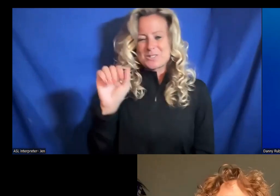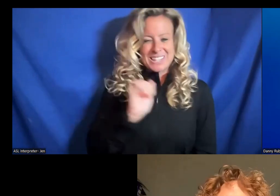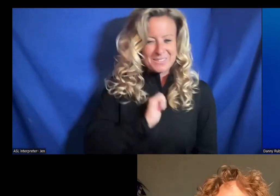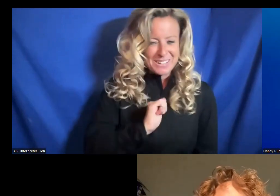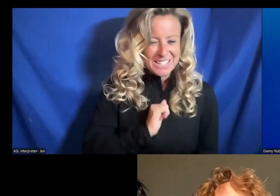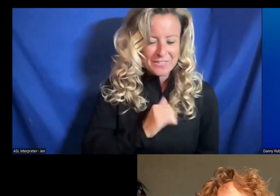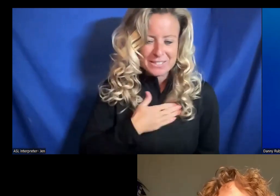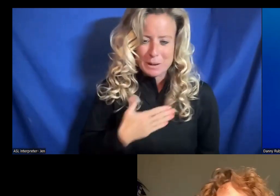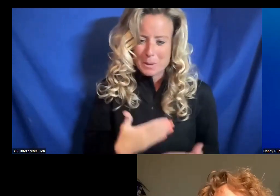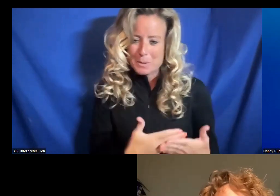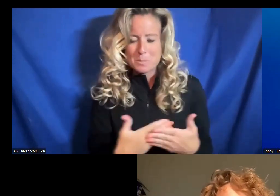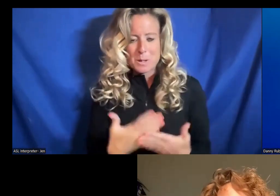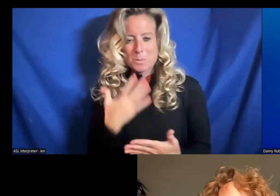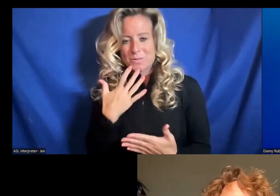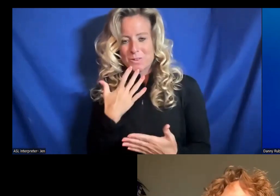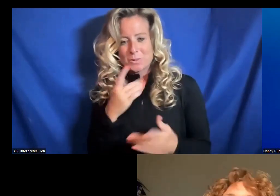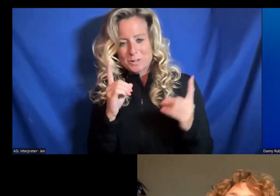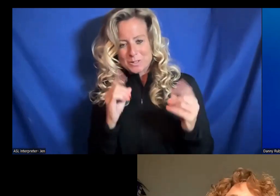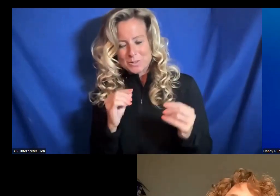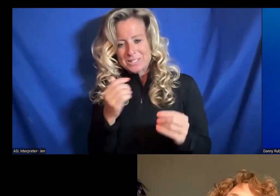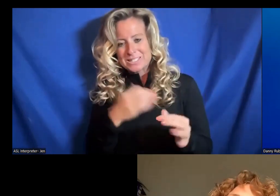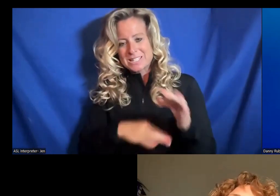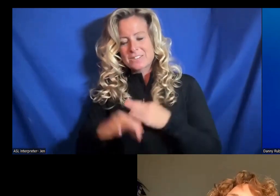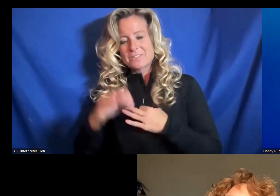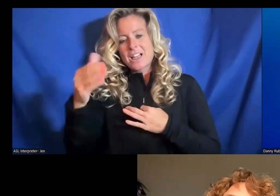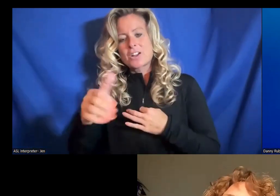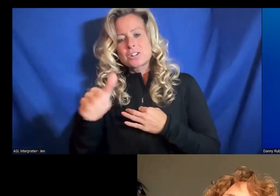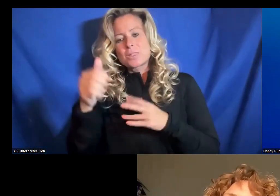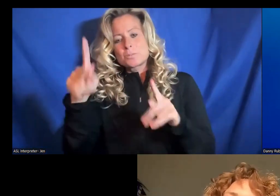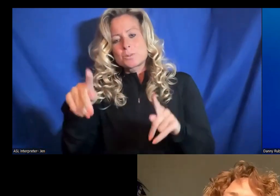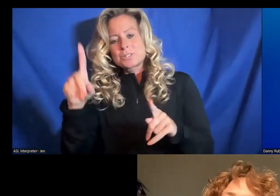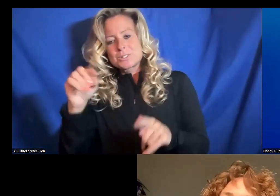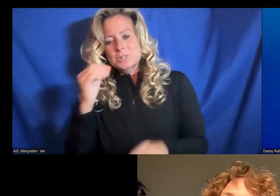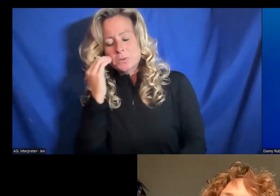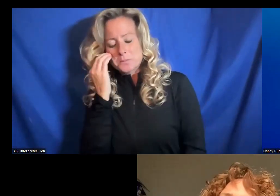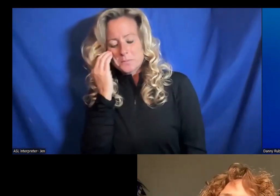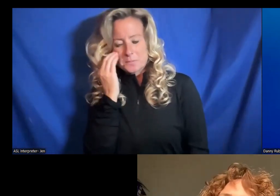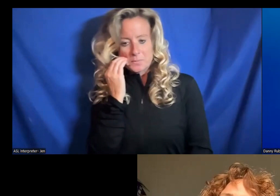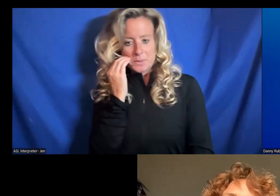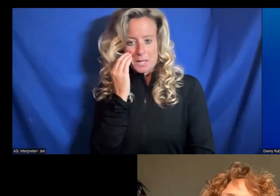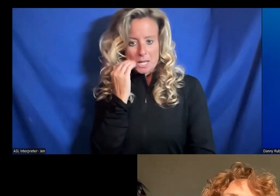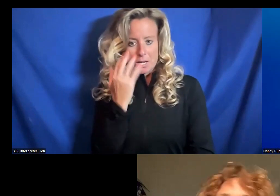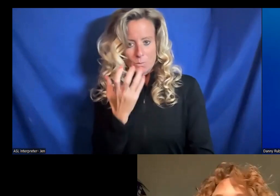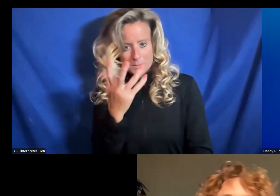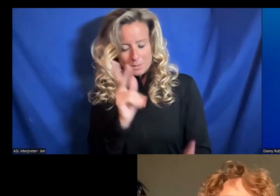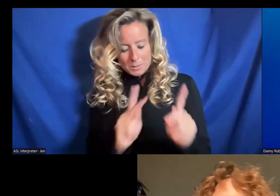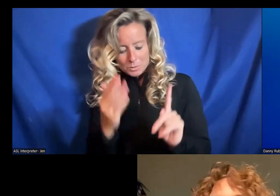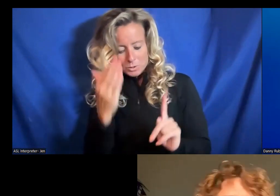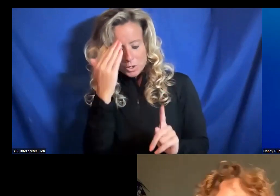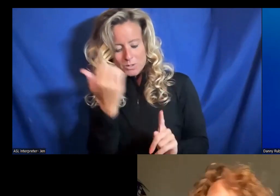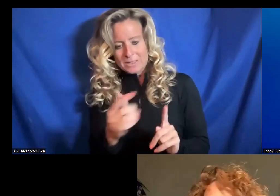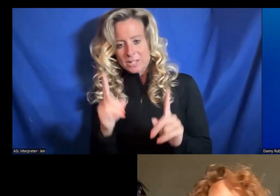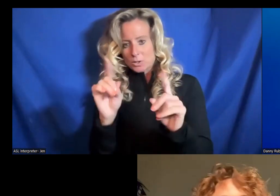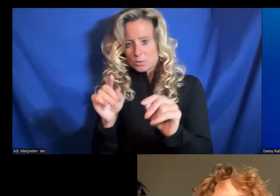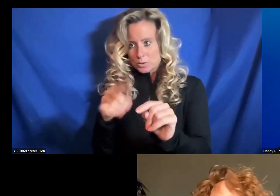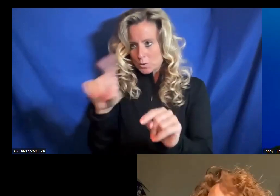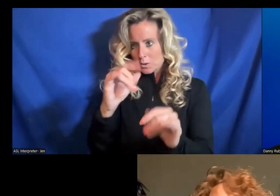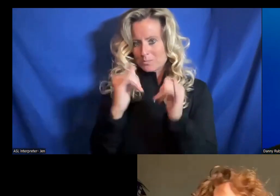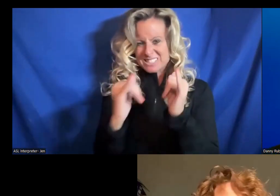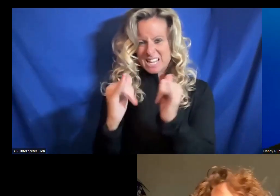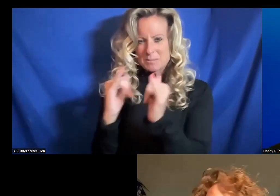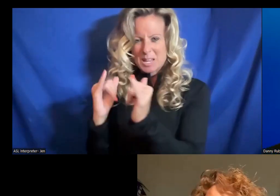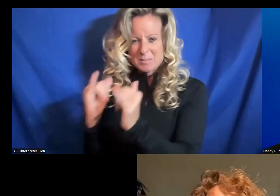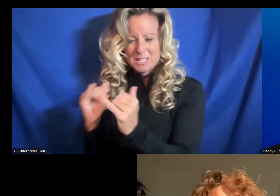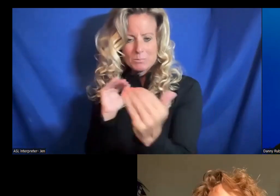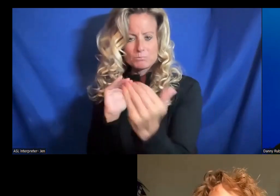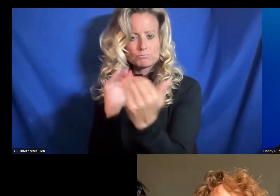my baby and I'd rather me do it than hire somebody to do it. And I want my people to know that anything you're doing, I'm doing the Yep. same thing.